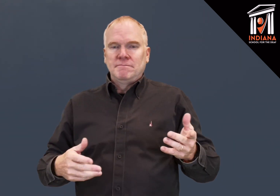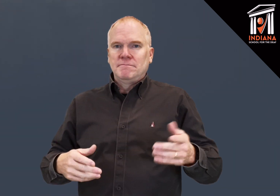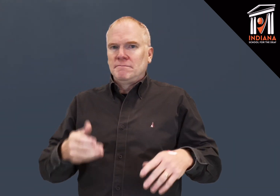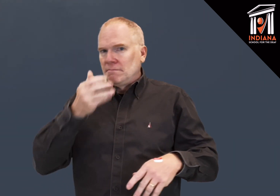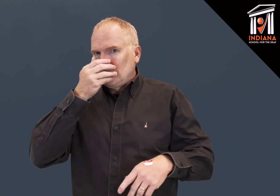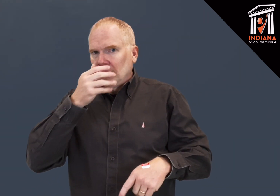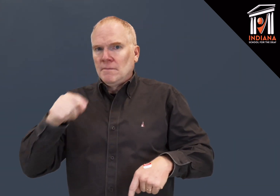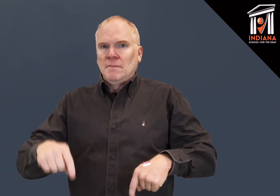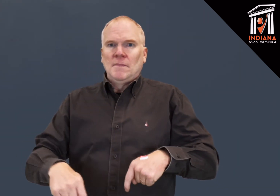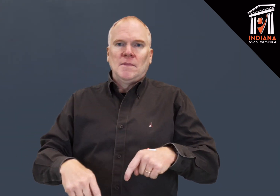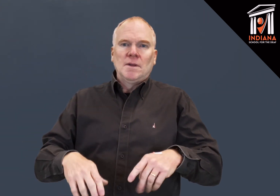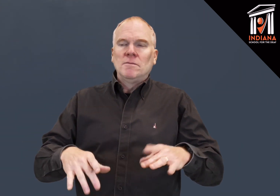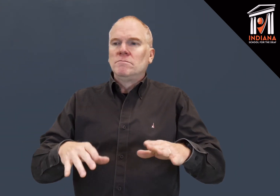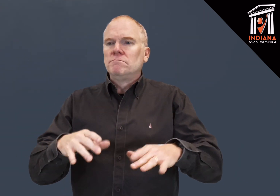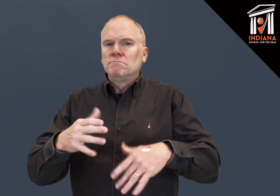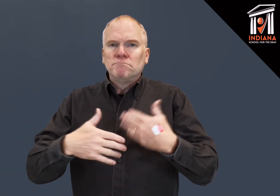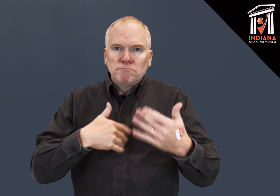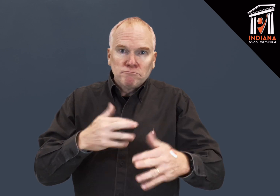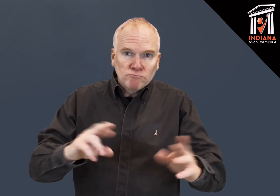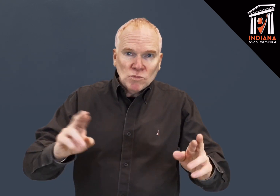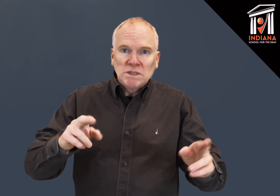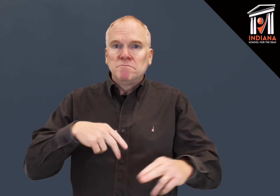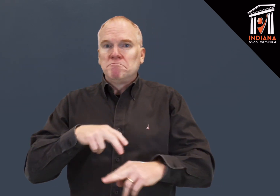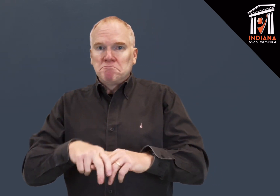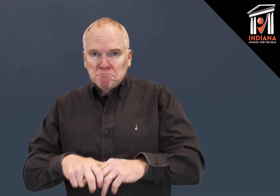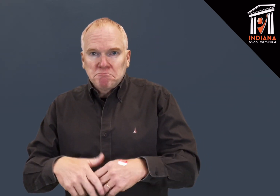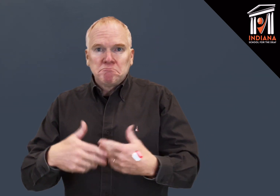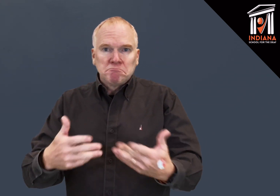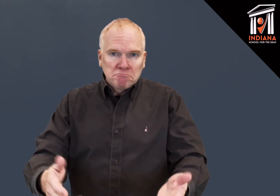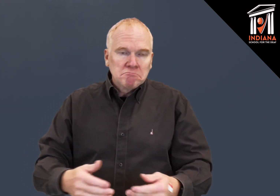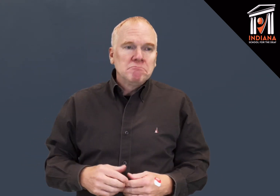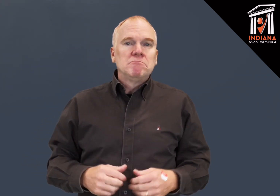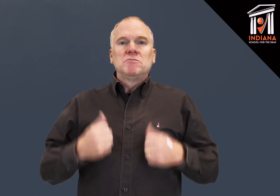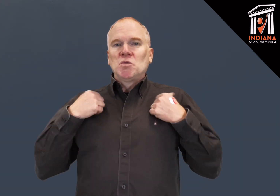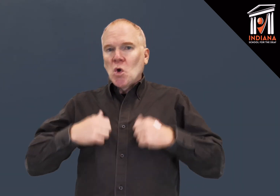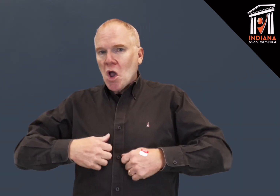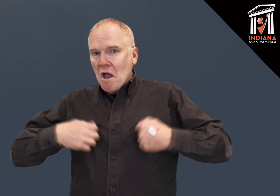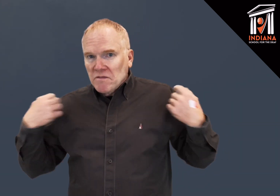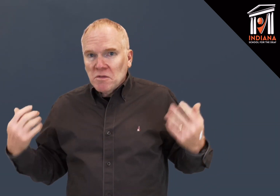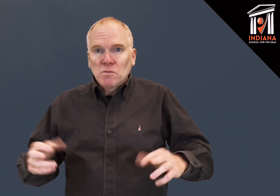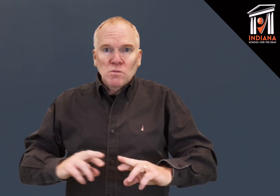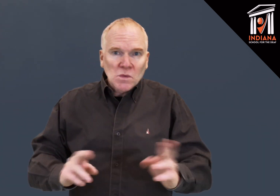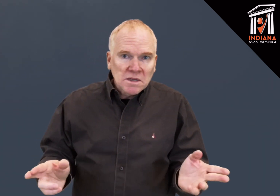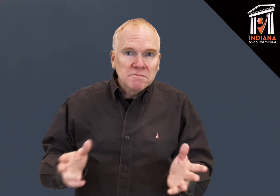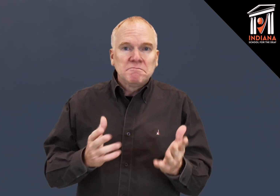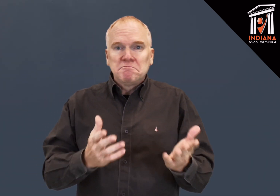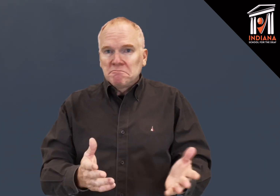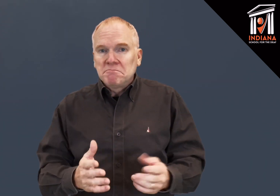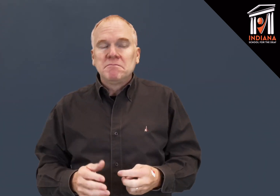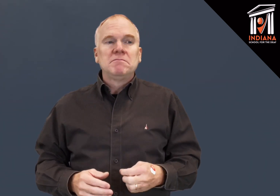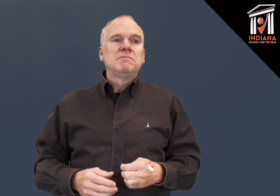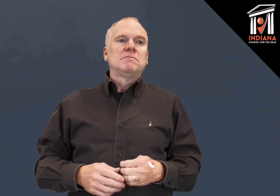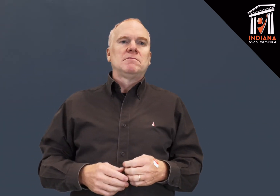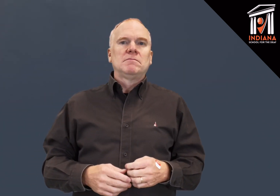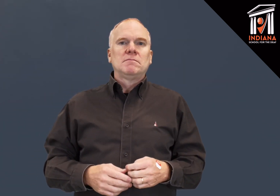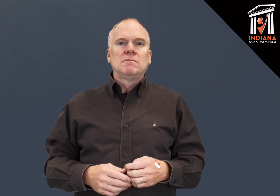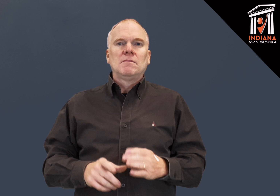came along and they were having a conversation. Don't know what they were saying. I sat there and waited, got ready, took my coat off. I was ready to